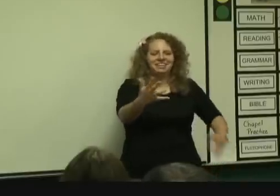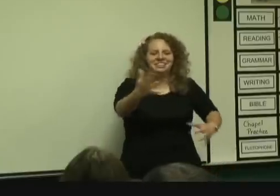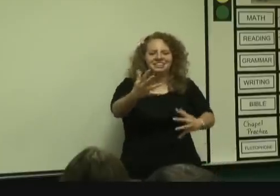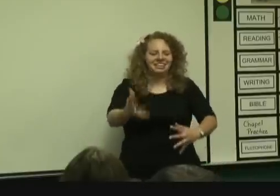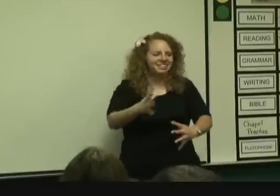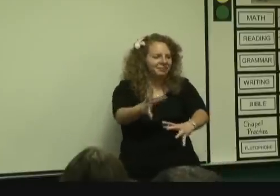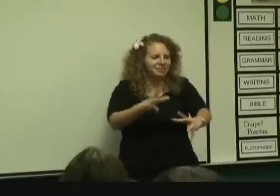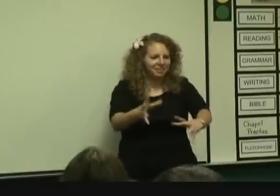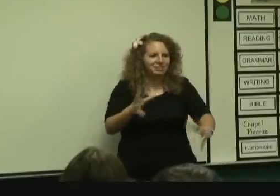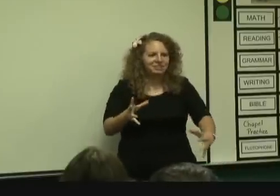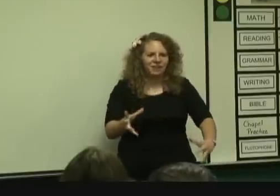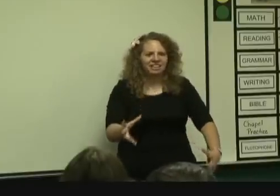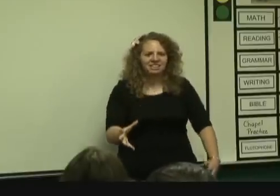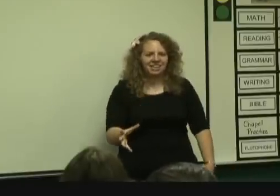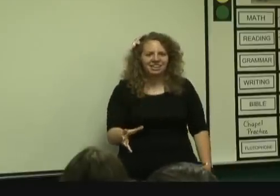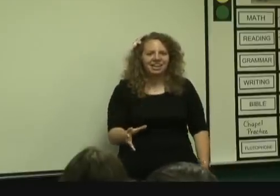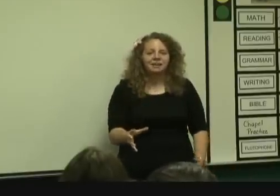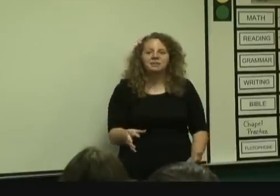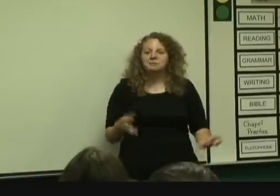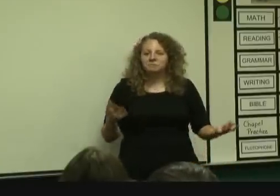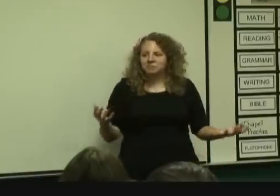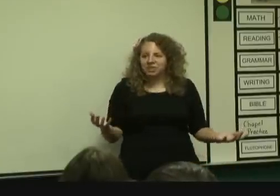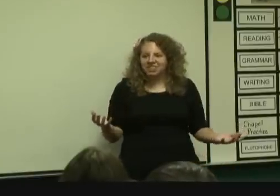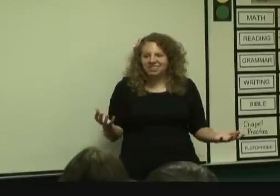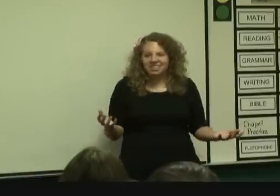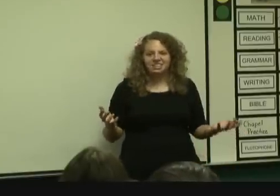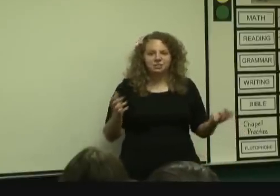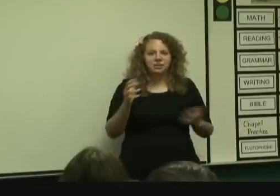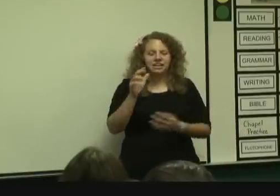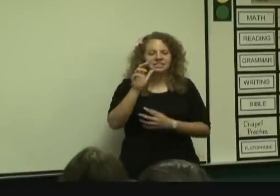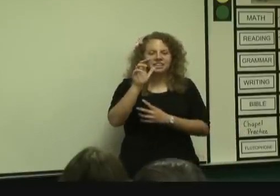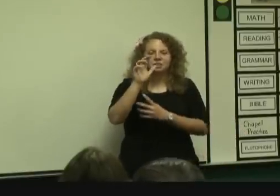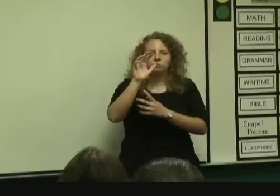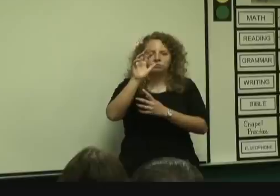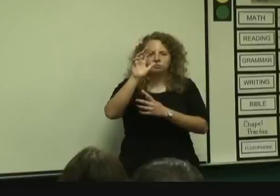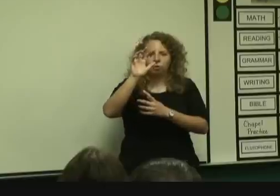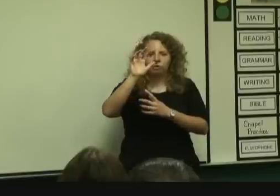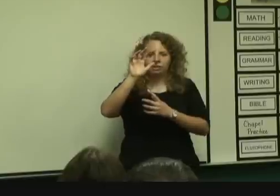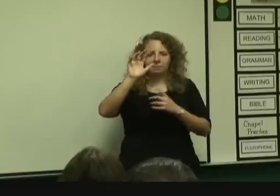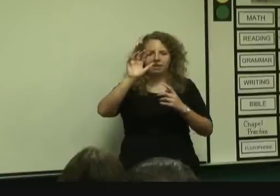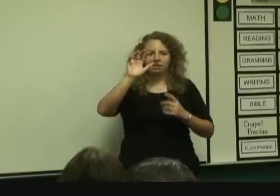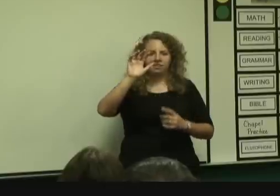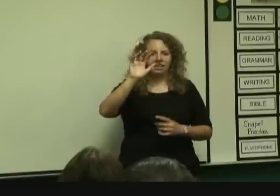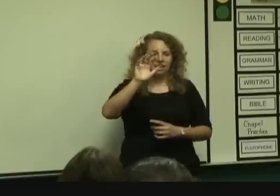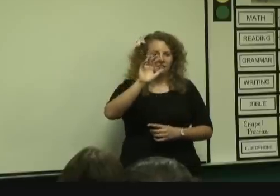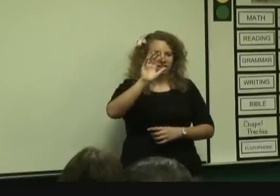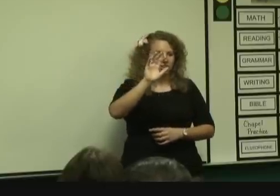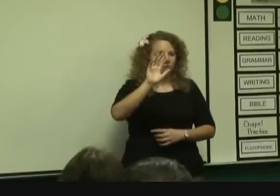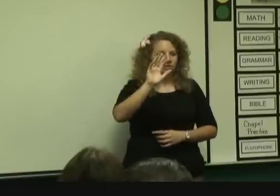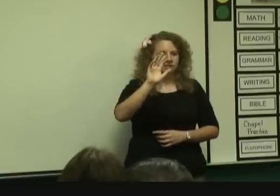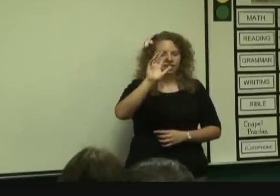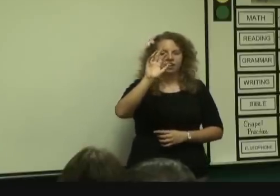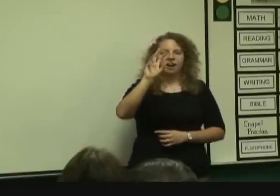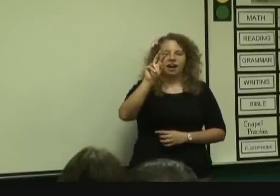anything, like, that's as fast as I can get. The thing that they do is they don't fully make all of it. Like, if I slowed down, like, I